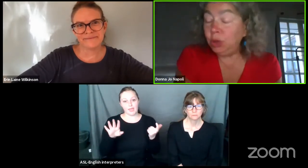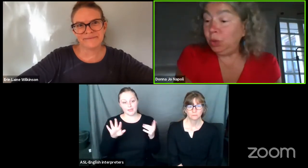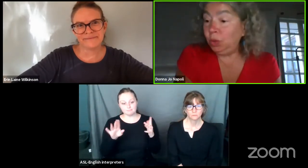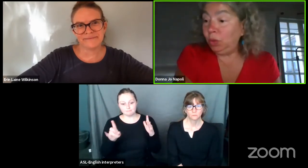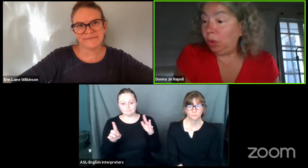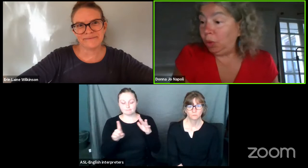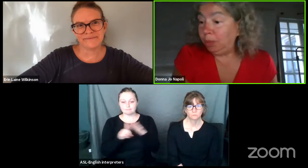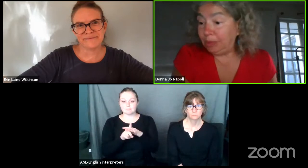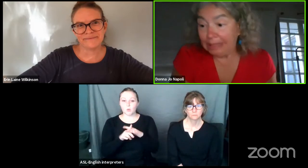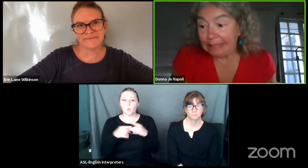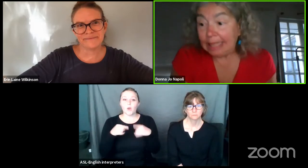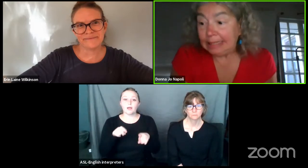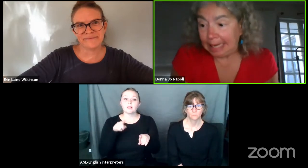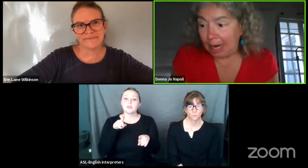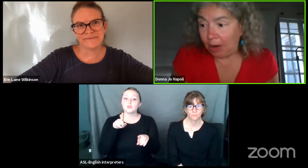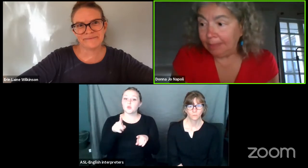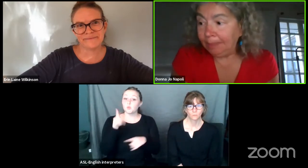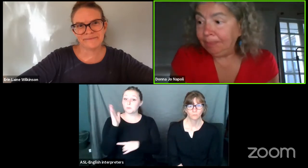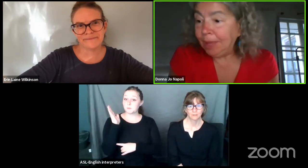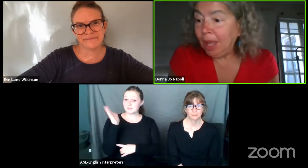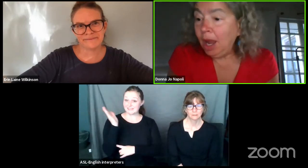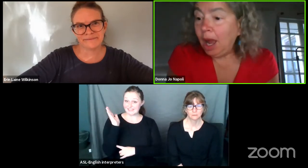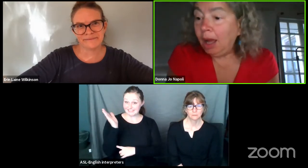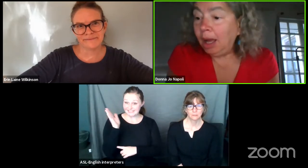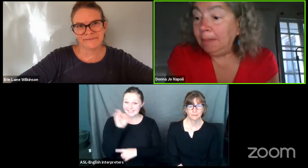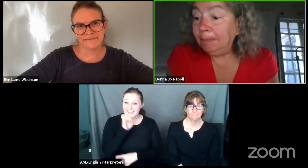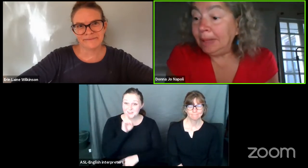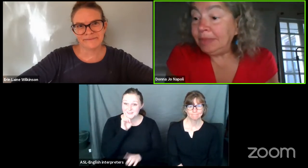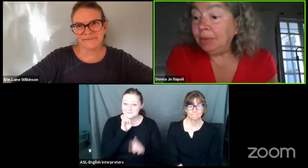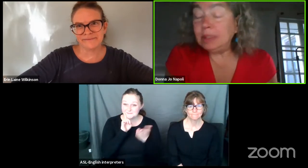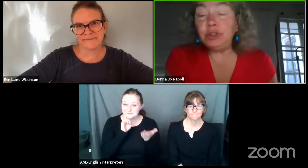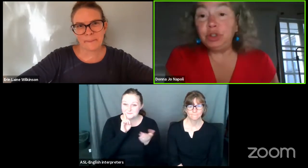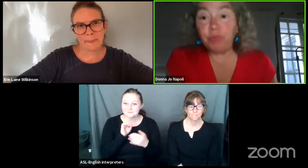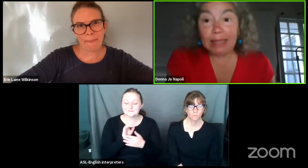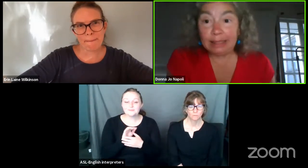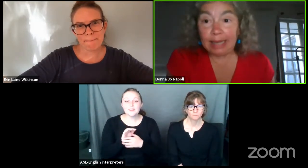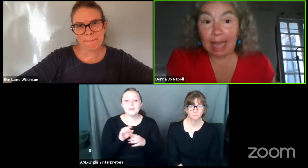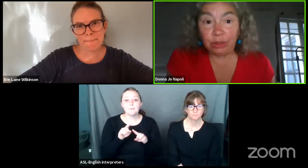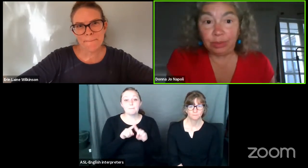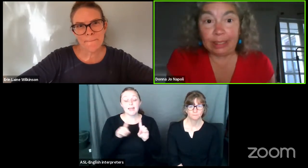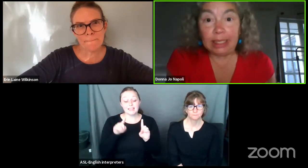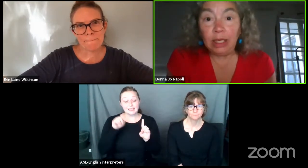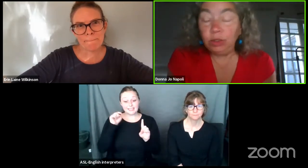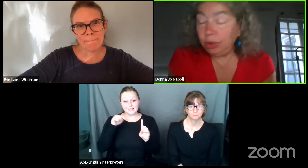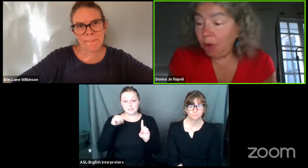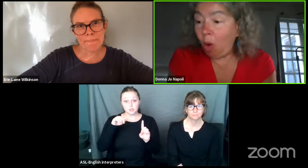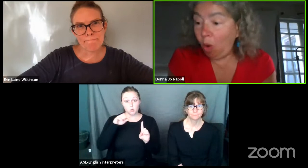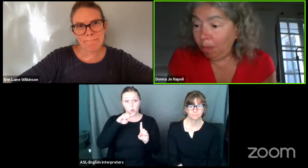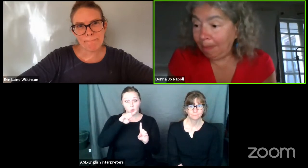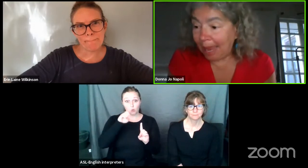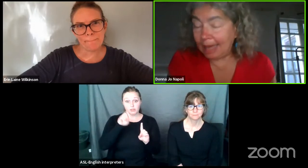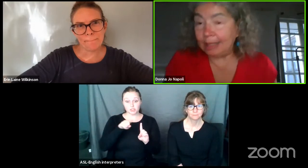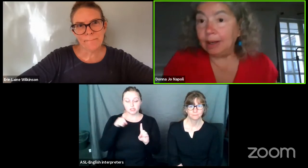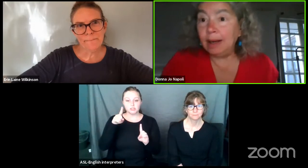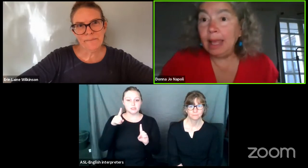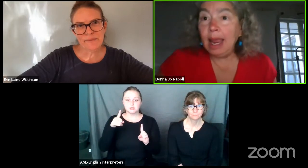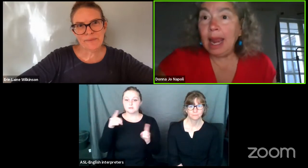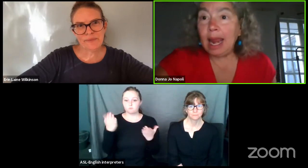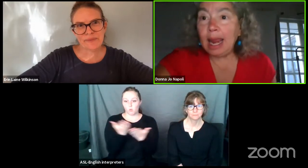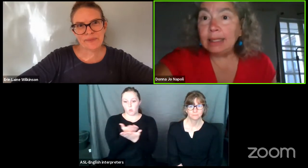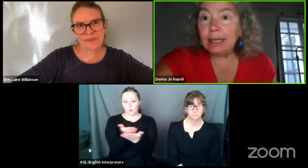while you were presenting, Erin, but that was directed actually to the whole